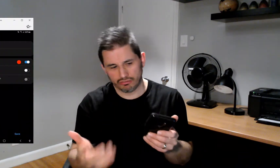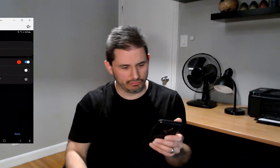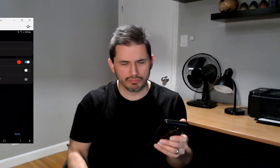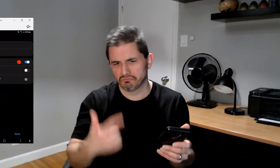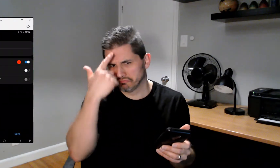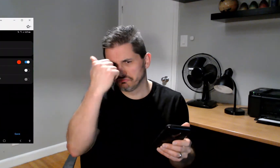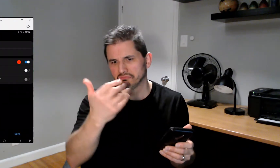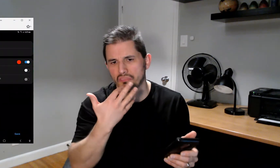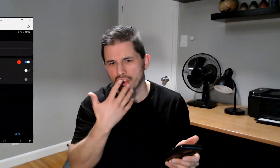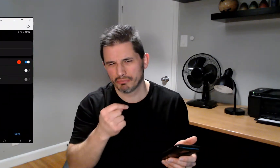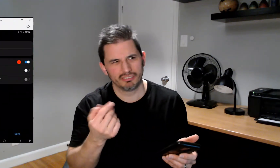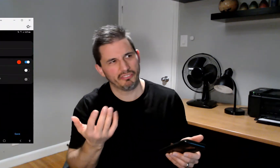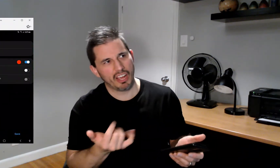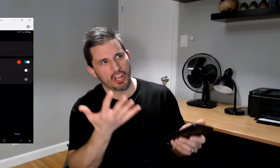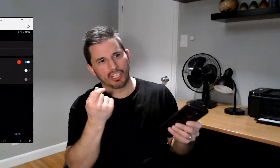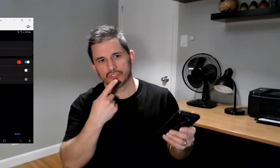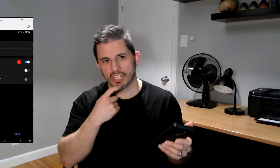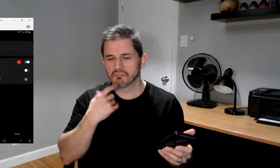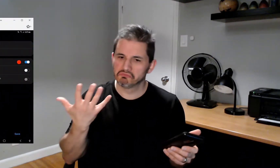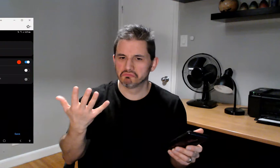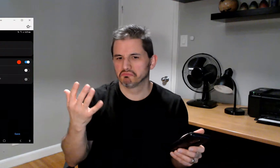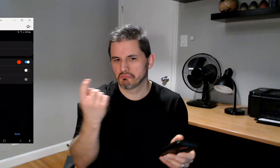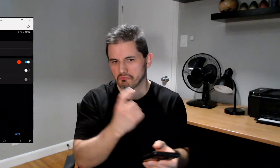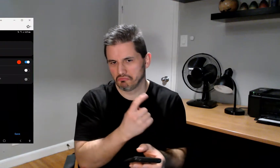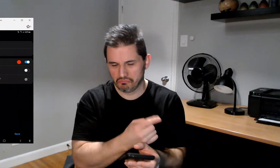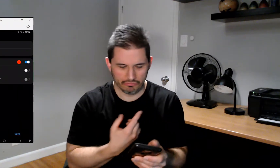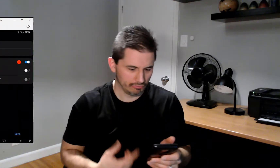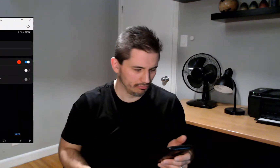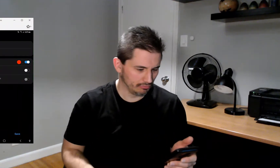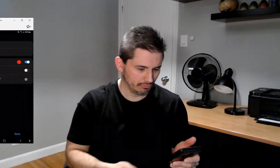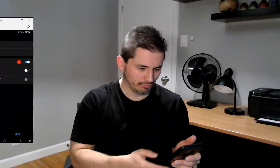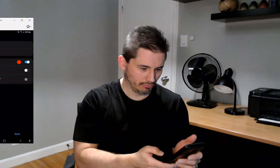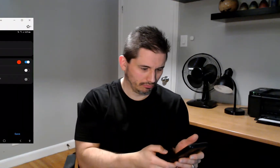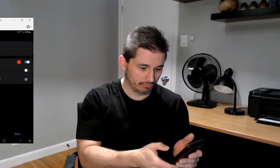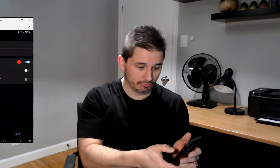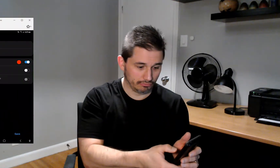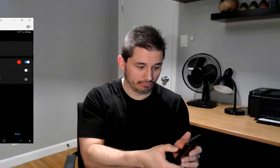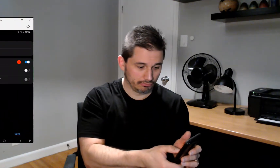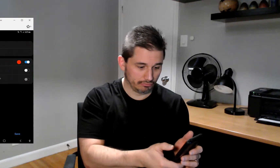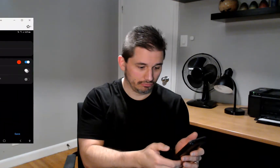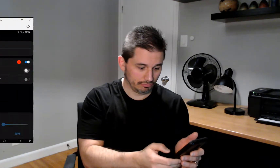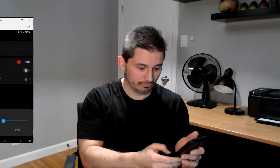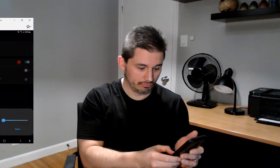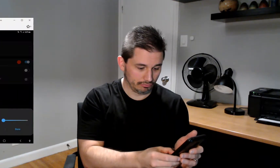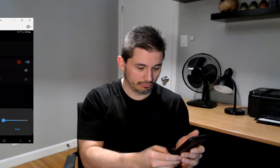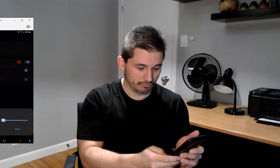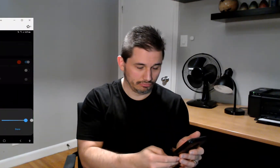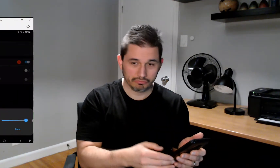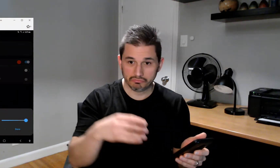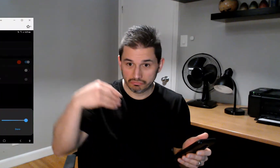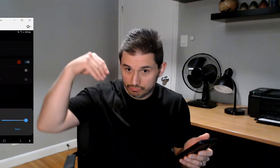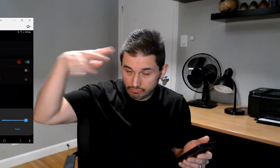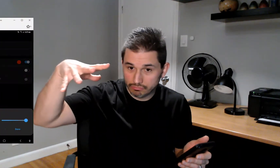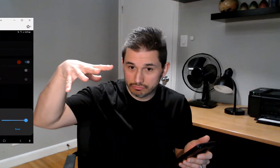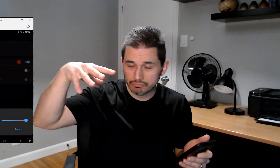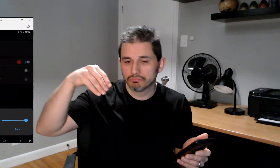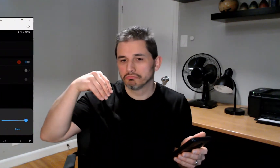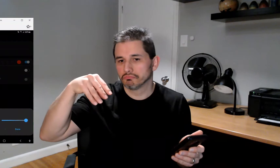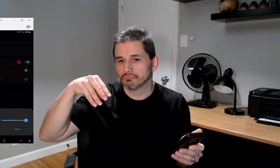makes sense, but it's completely up to you. I think red isn't a bad idea for fire. You can set